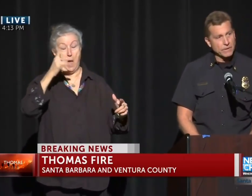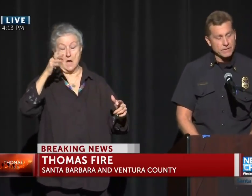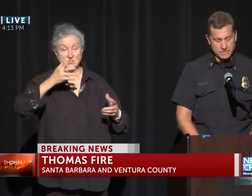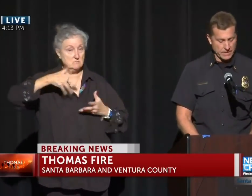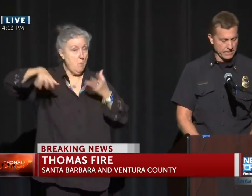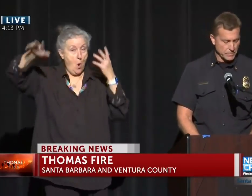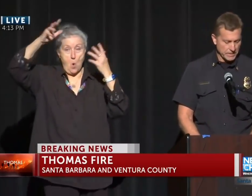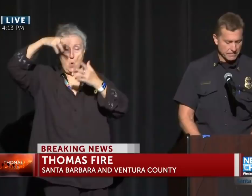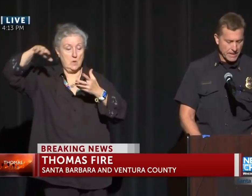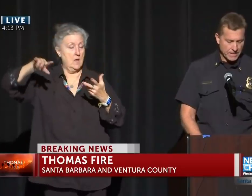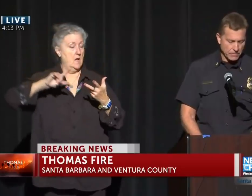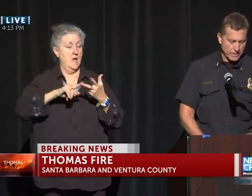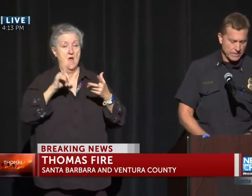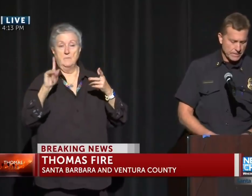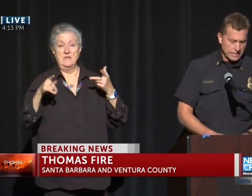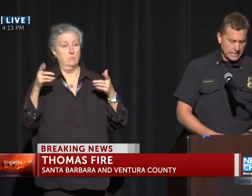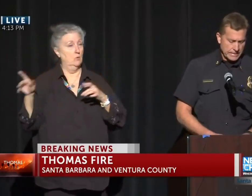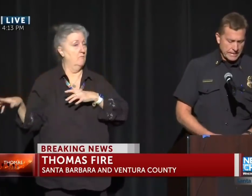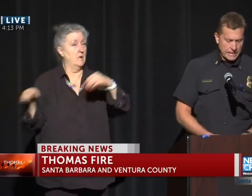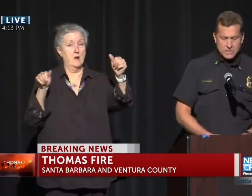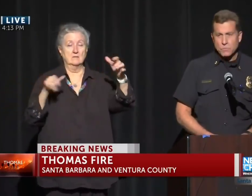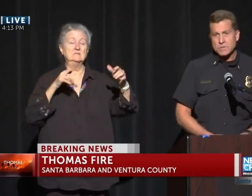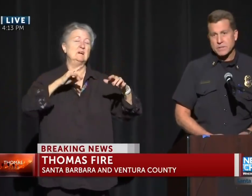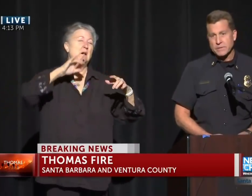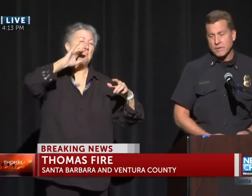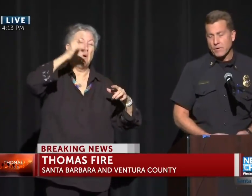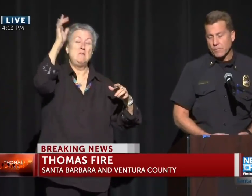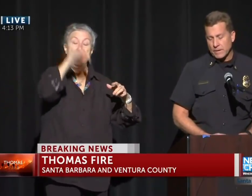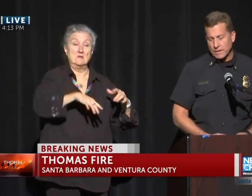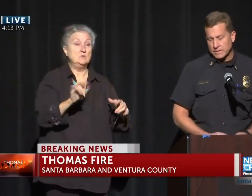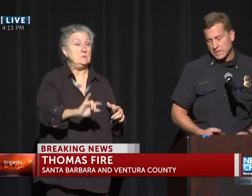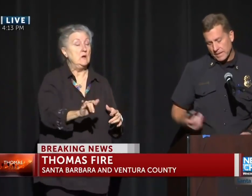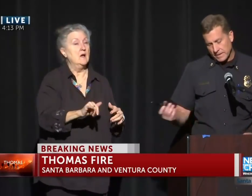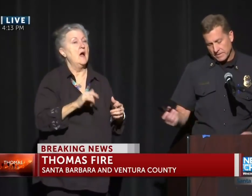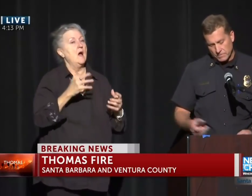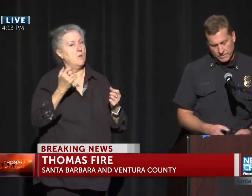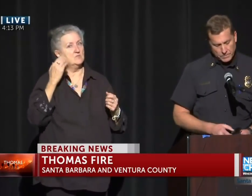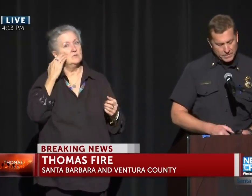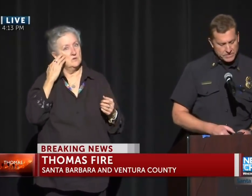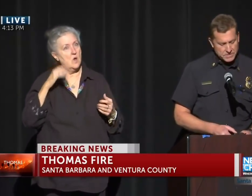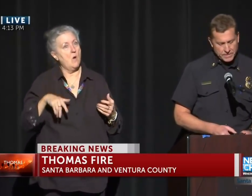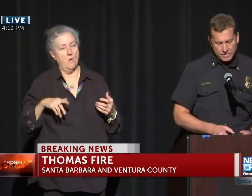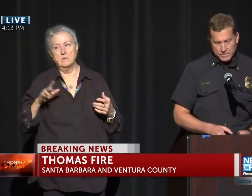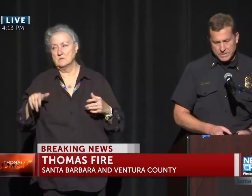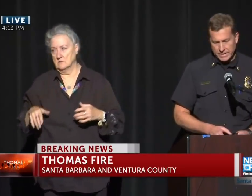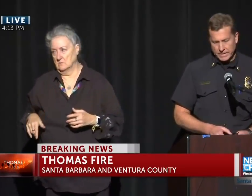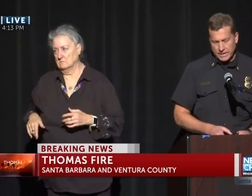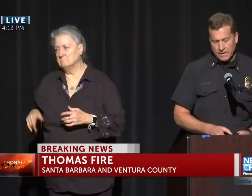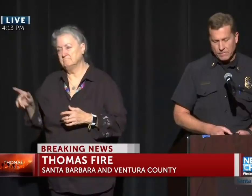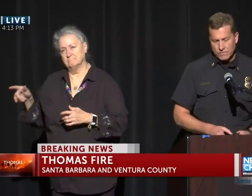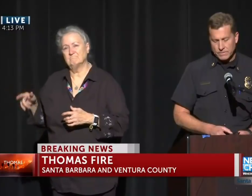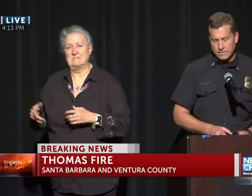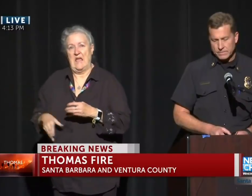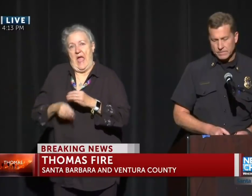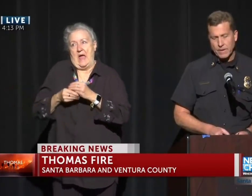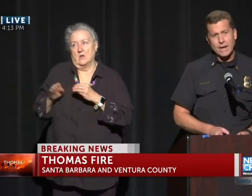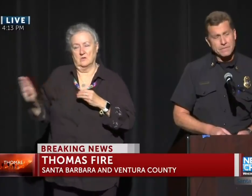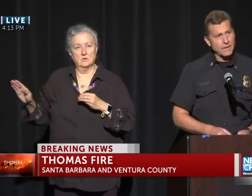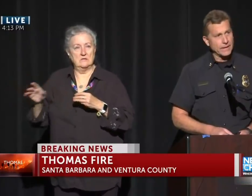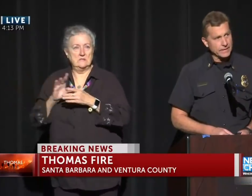have been evacuated are tired of being evacuated. And I just want you to know, to tie on to what the previous speaker was saying,